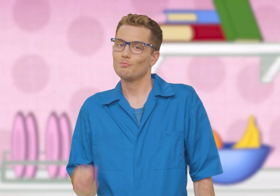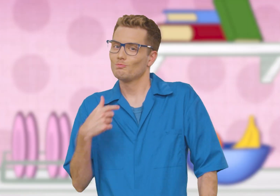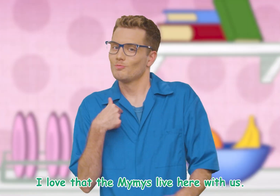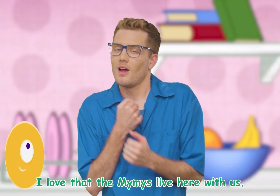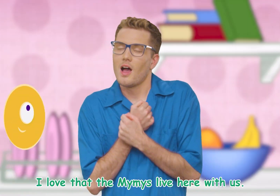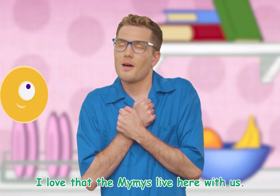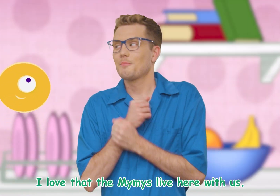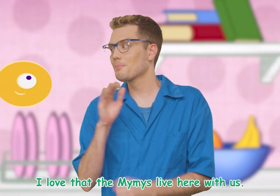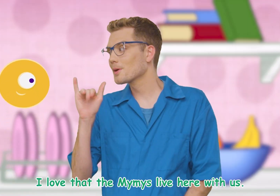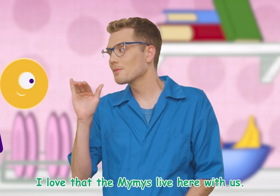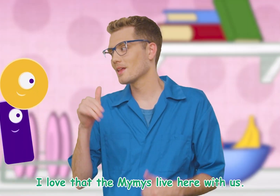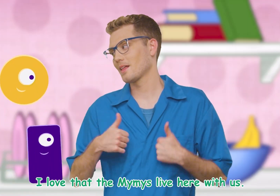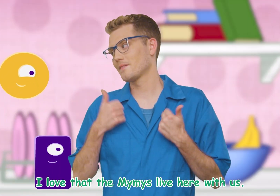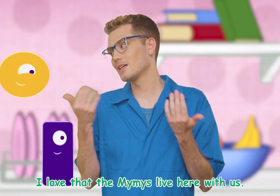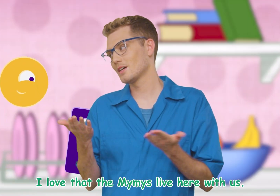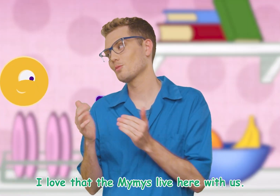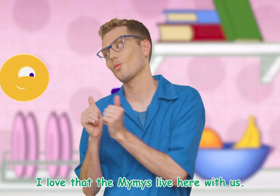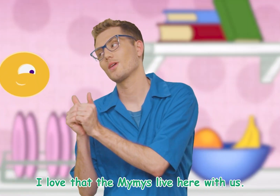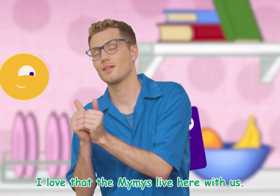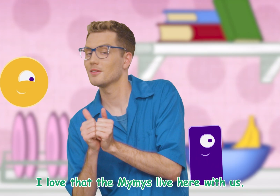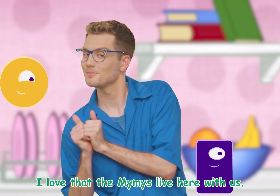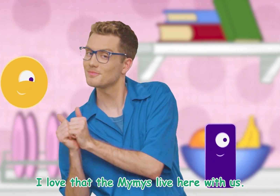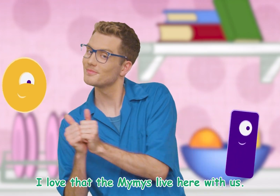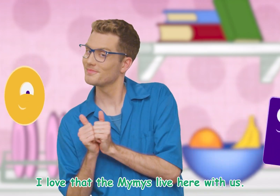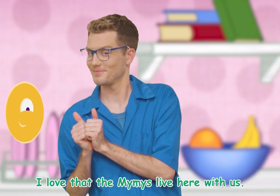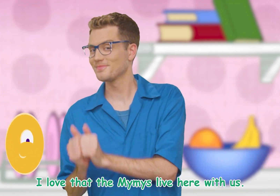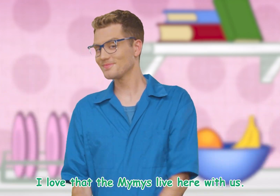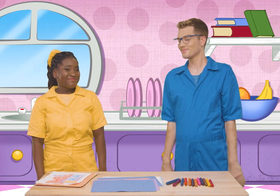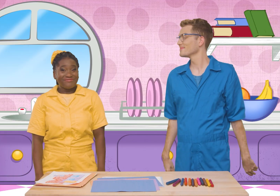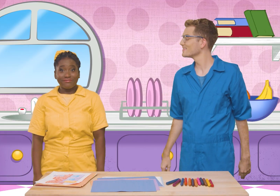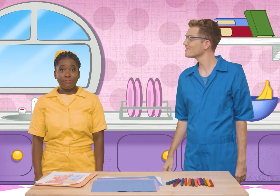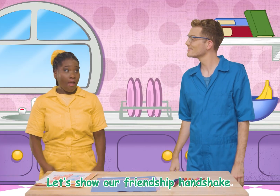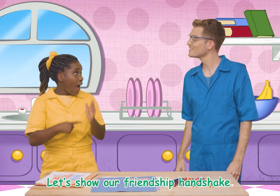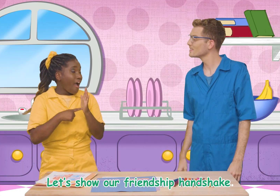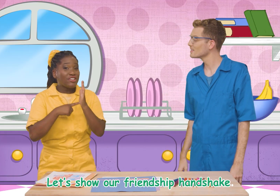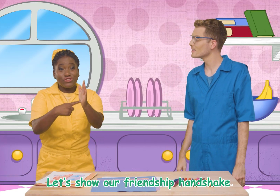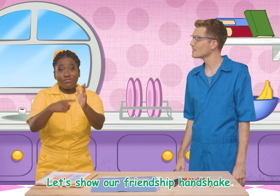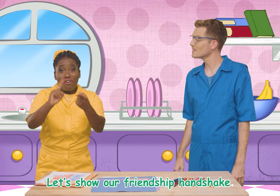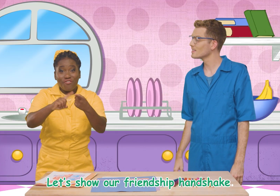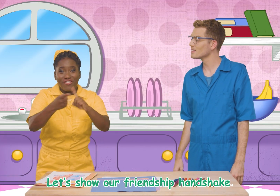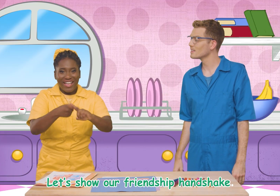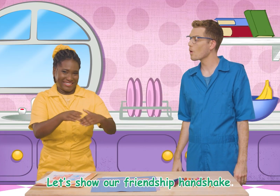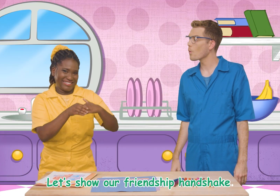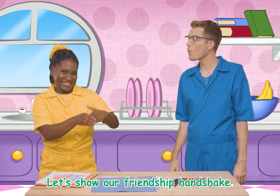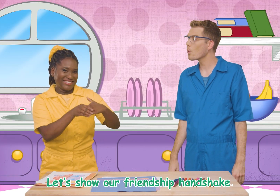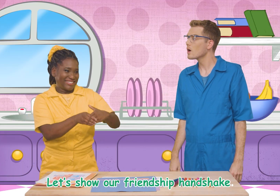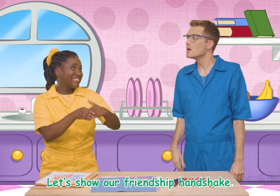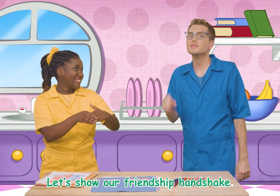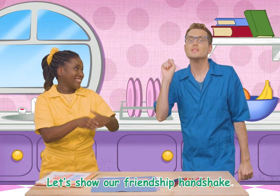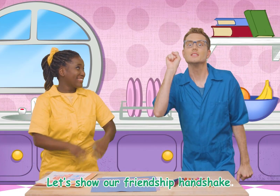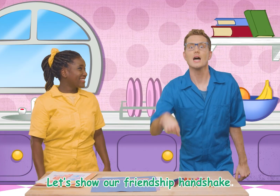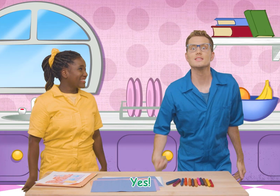I love that the Mai-Mais live here with us. Let's make up a friendship handshake.